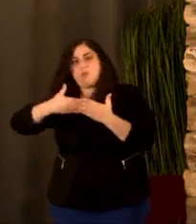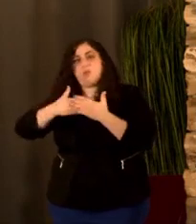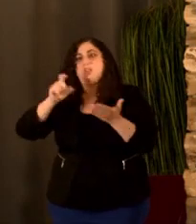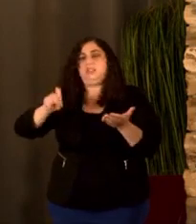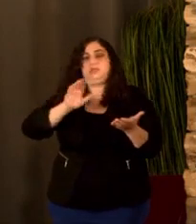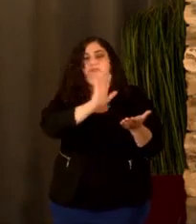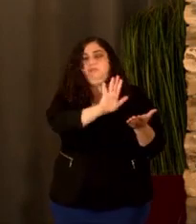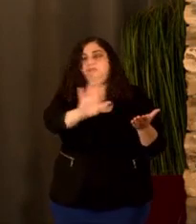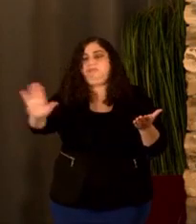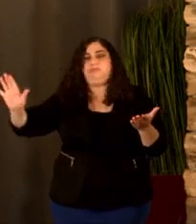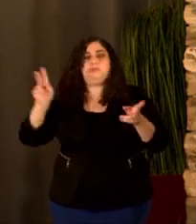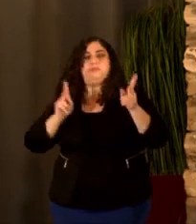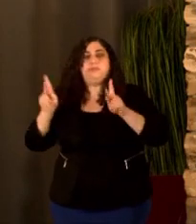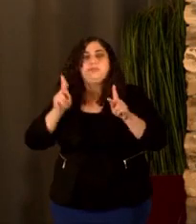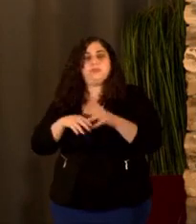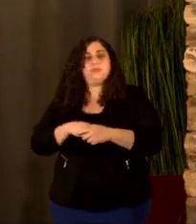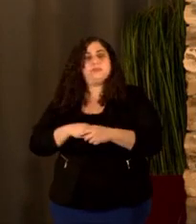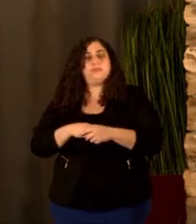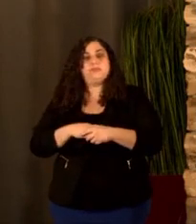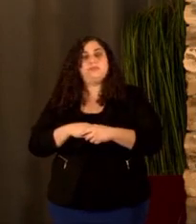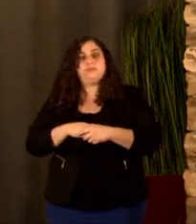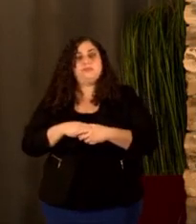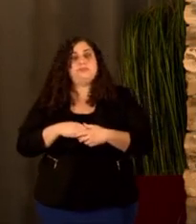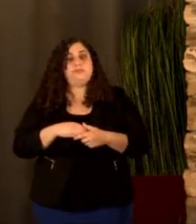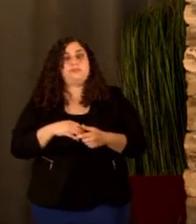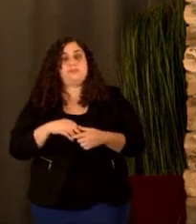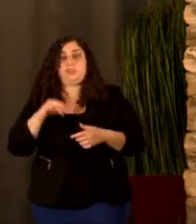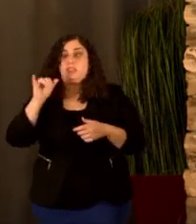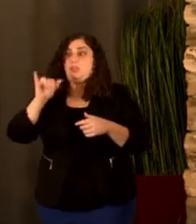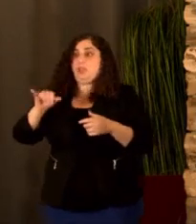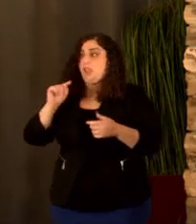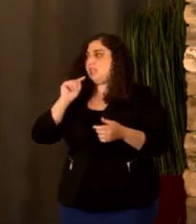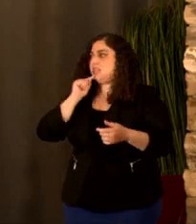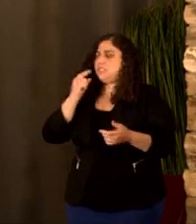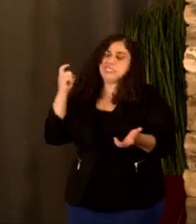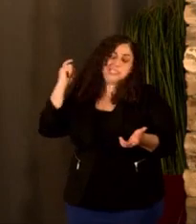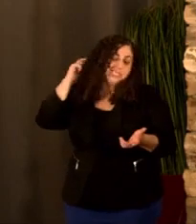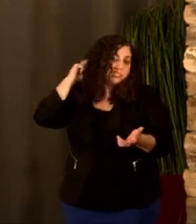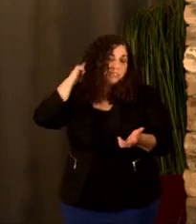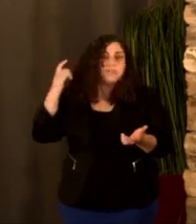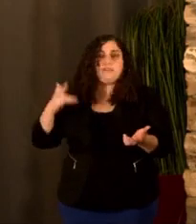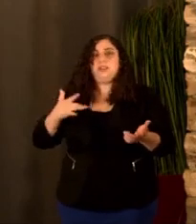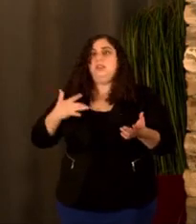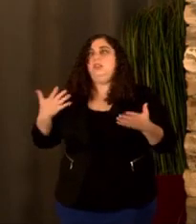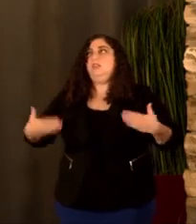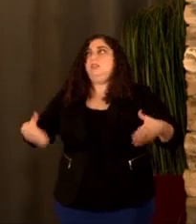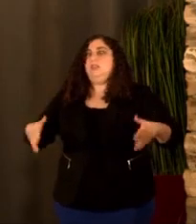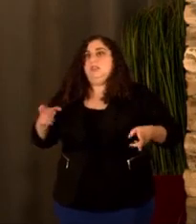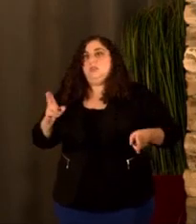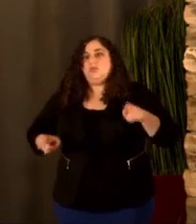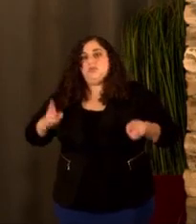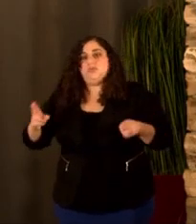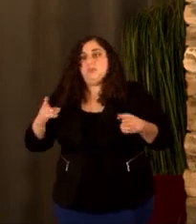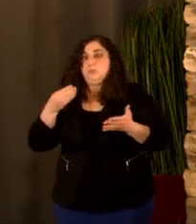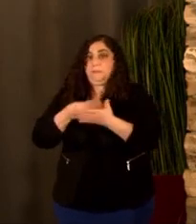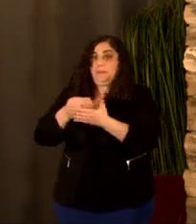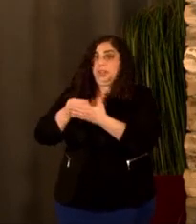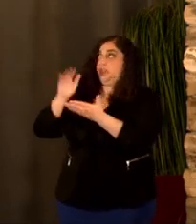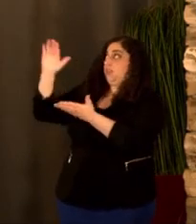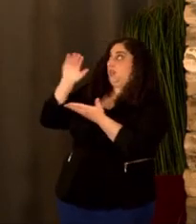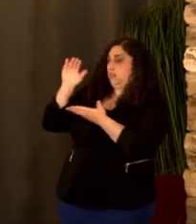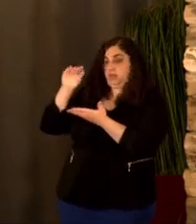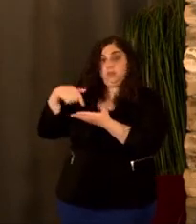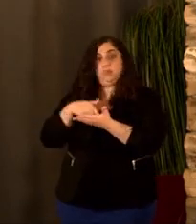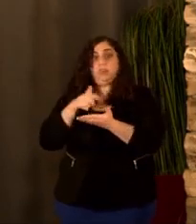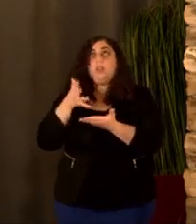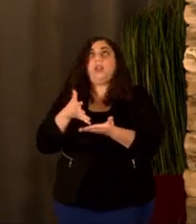But again, with the urgency of the immediacy to move these dollars out so that process starts